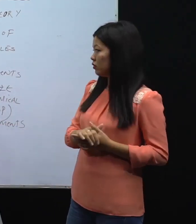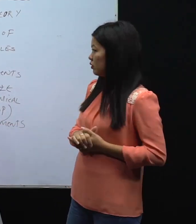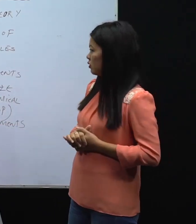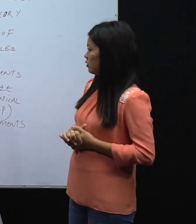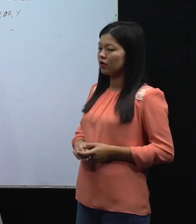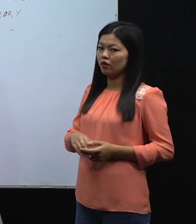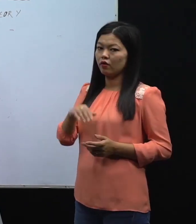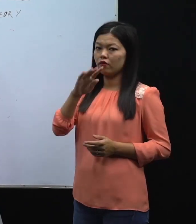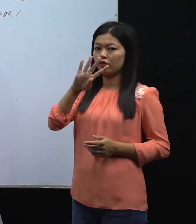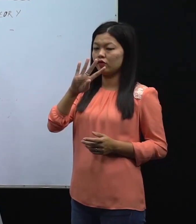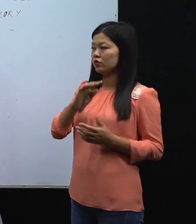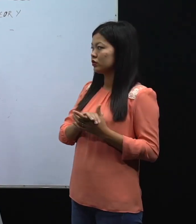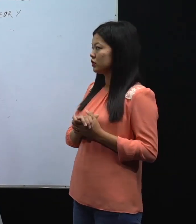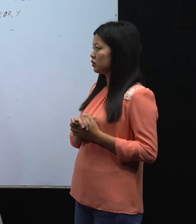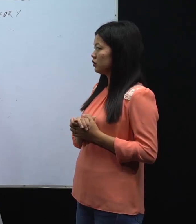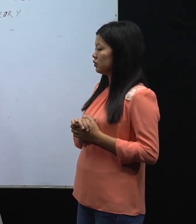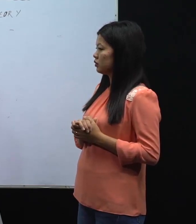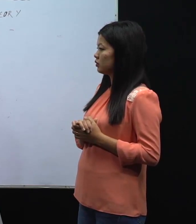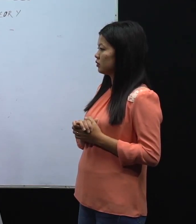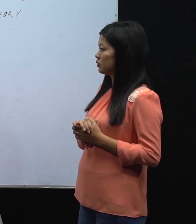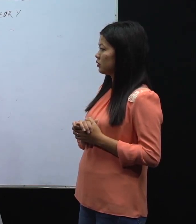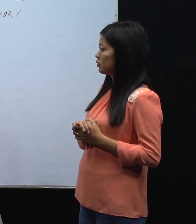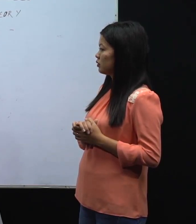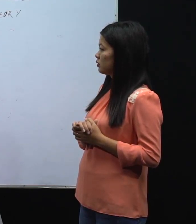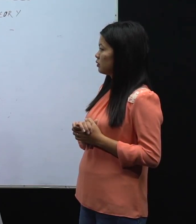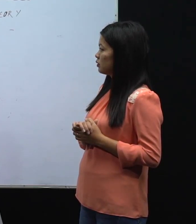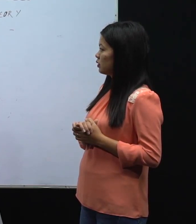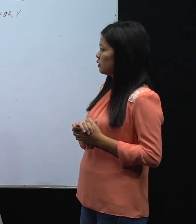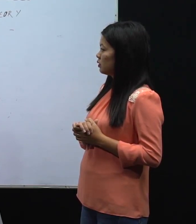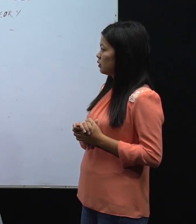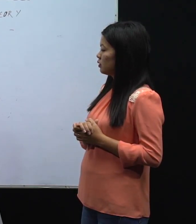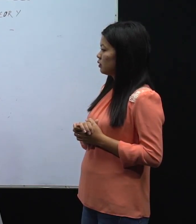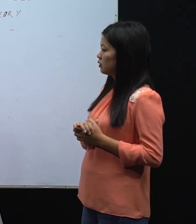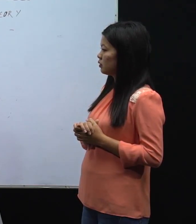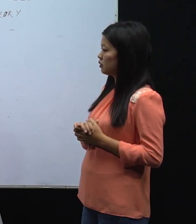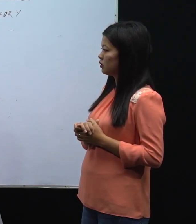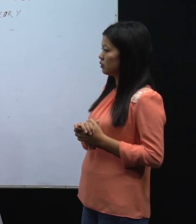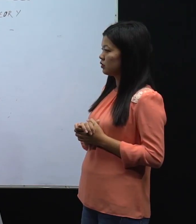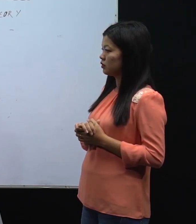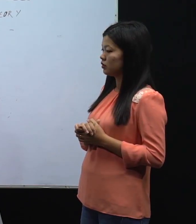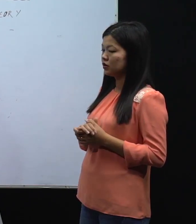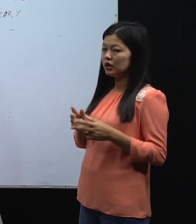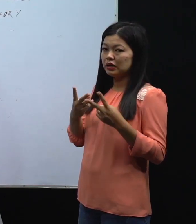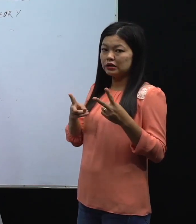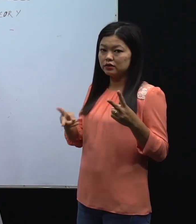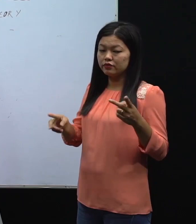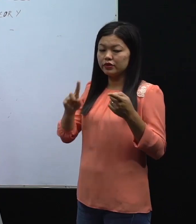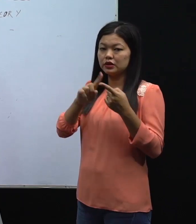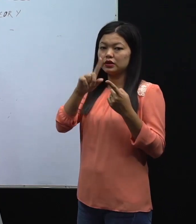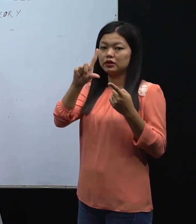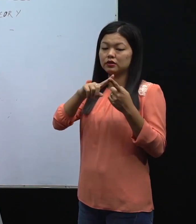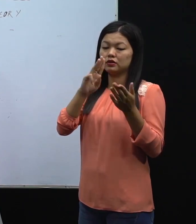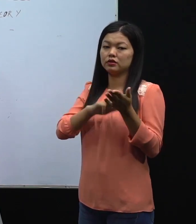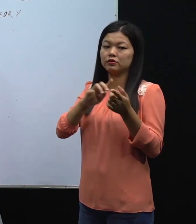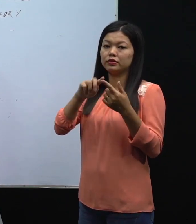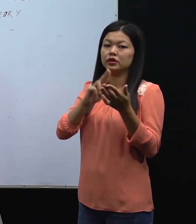Okay, so students, the fourth postulate, it is different elements combine to form a compound